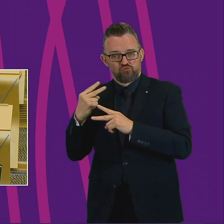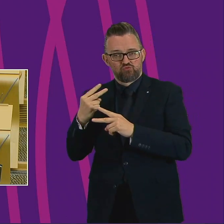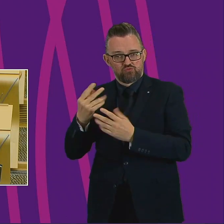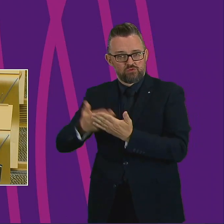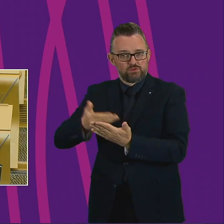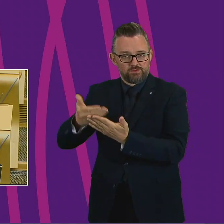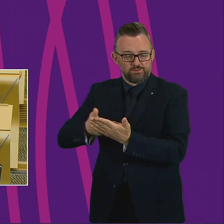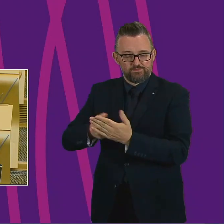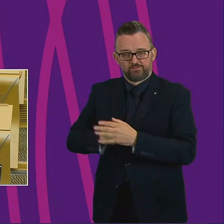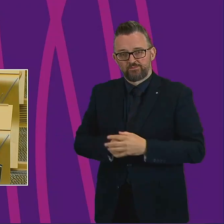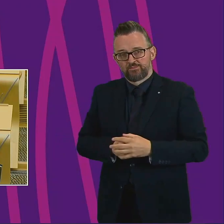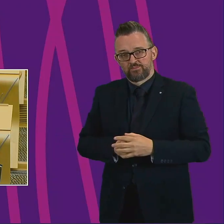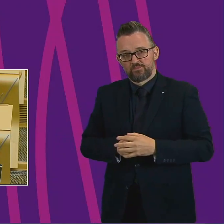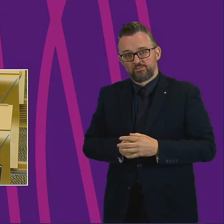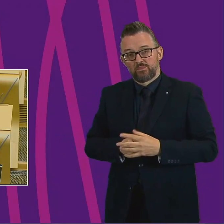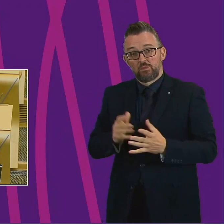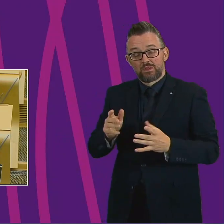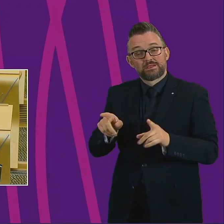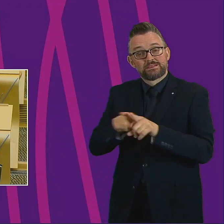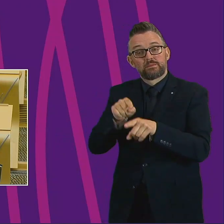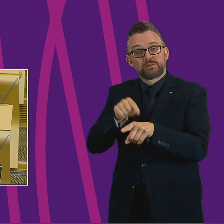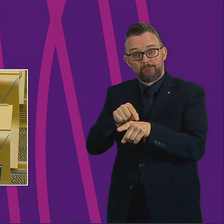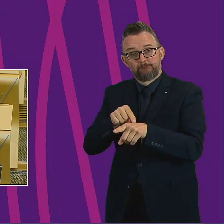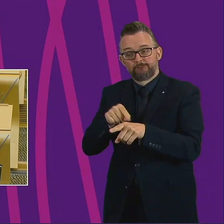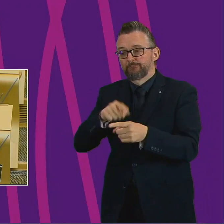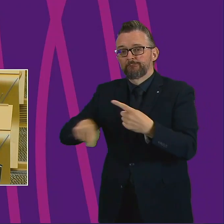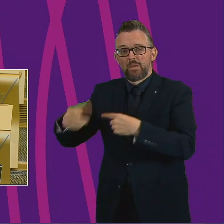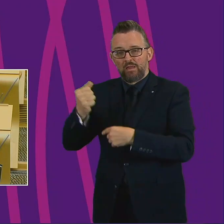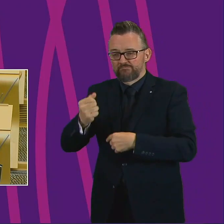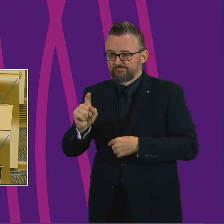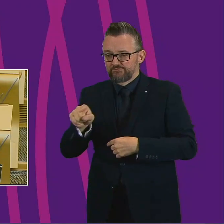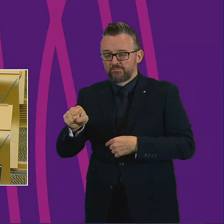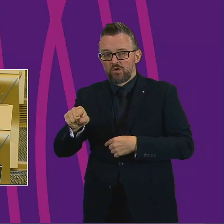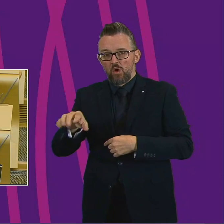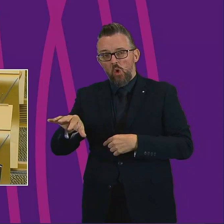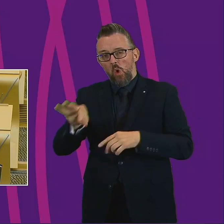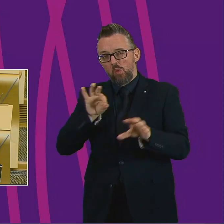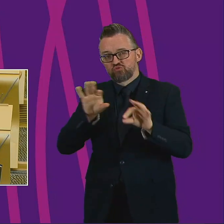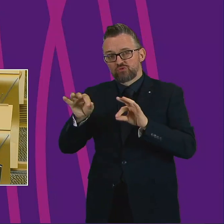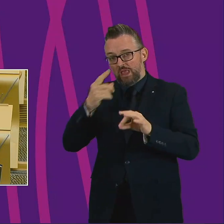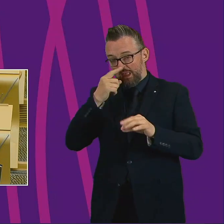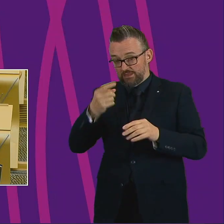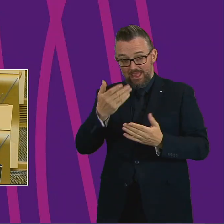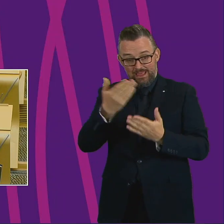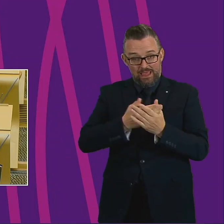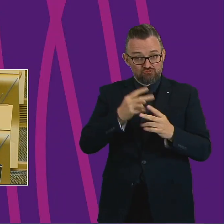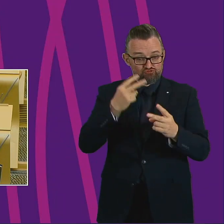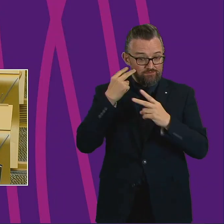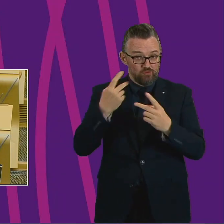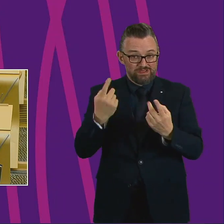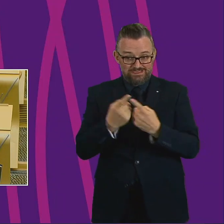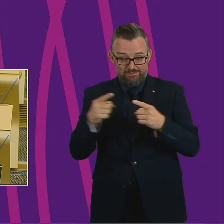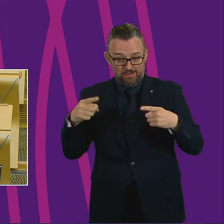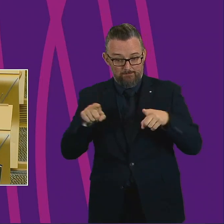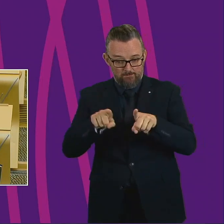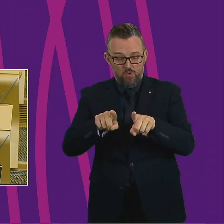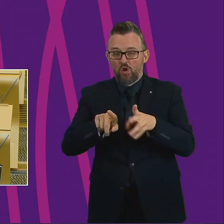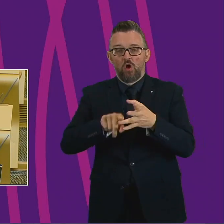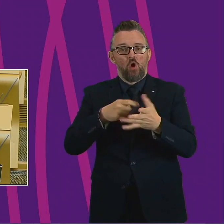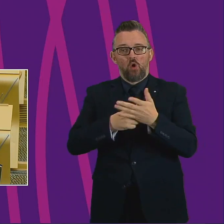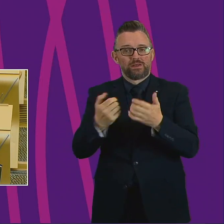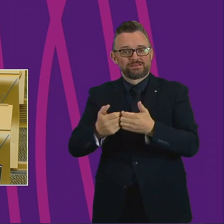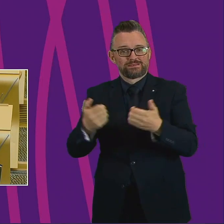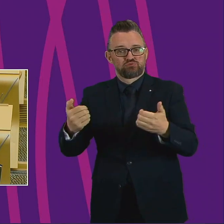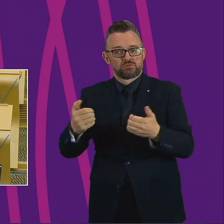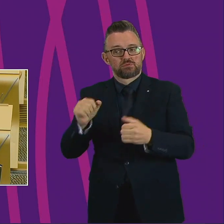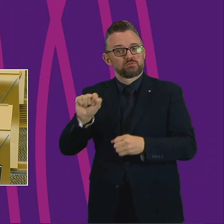both are aware, but also have the option of being alongside the case review while it happens or not, depending